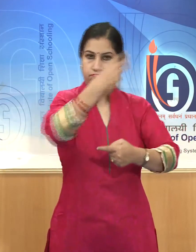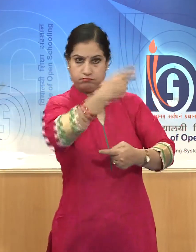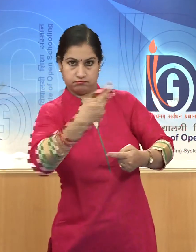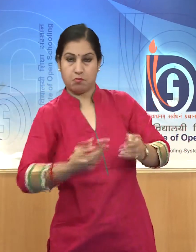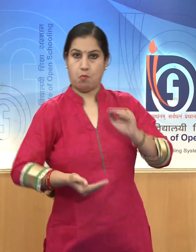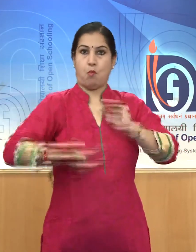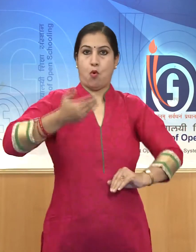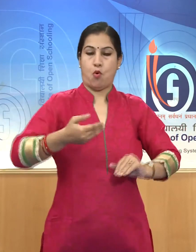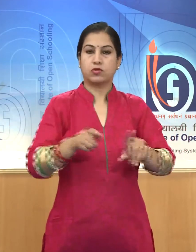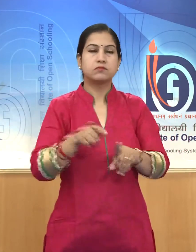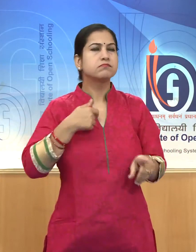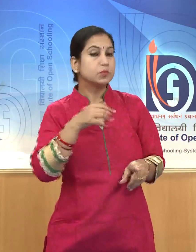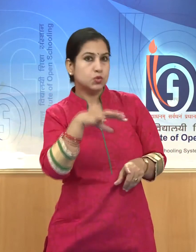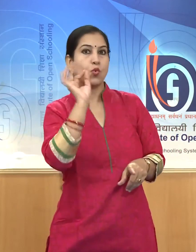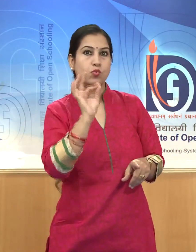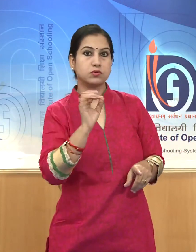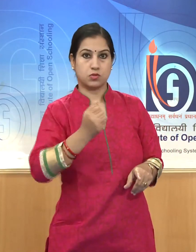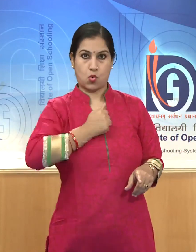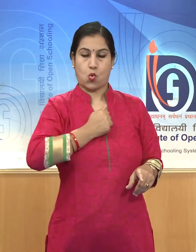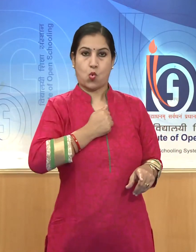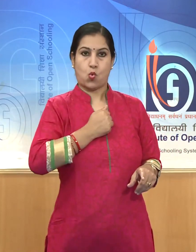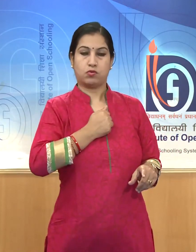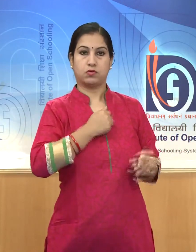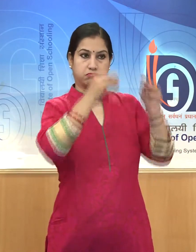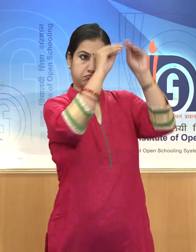and preferred to use idealism